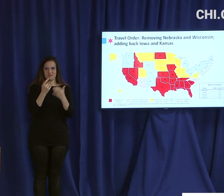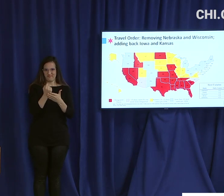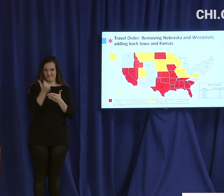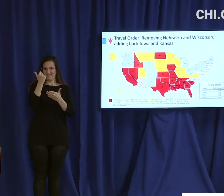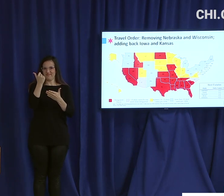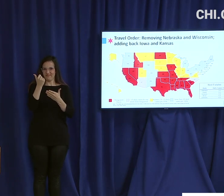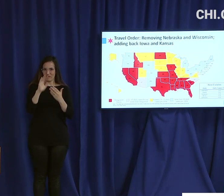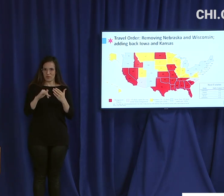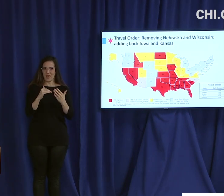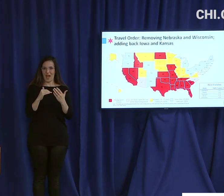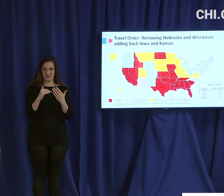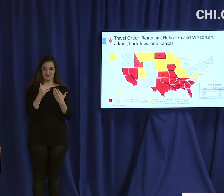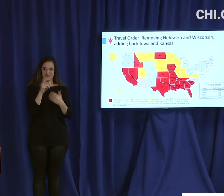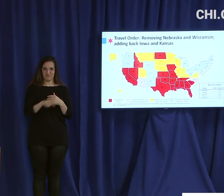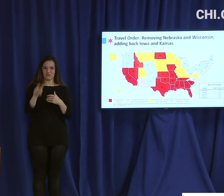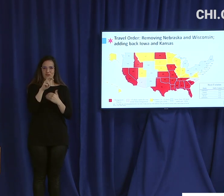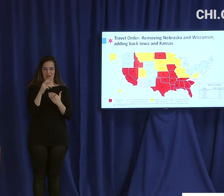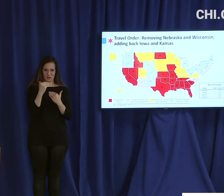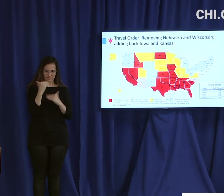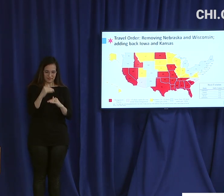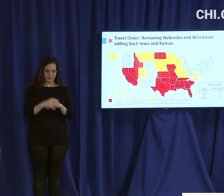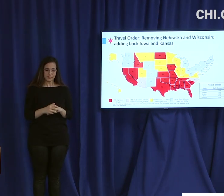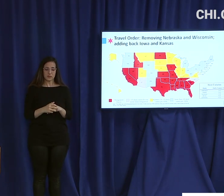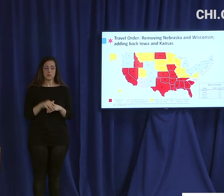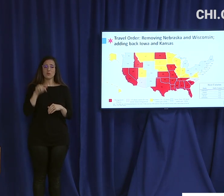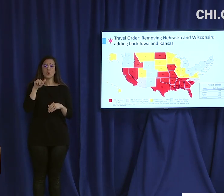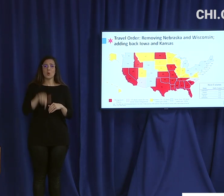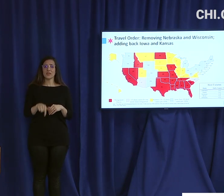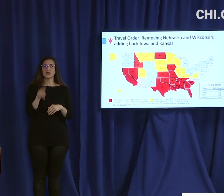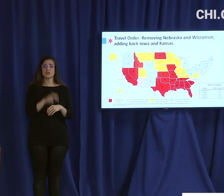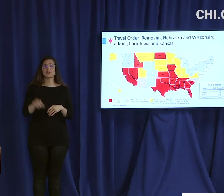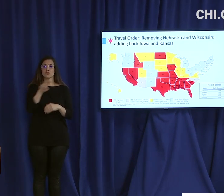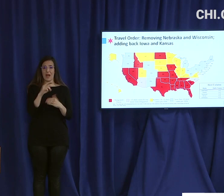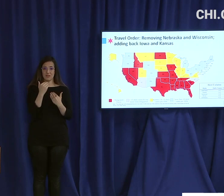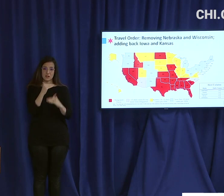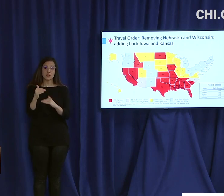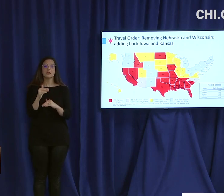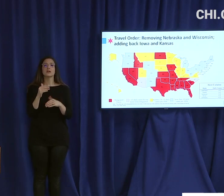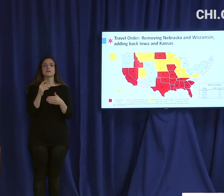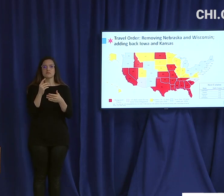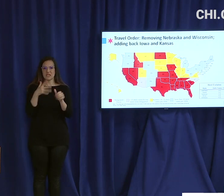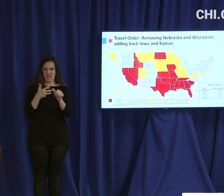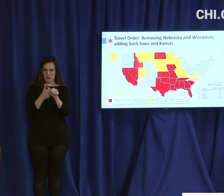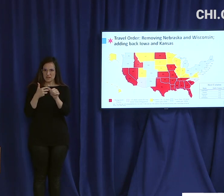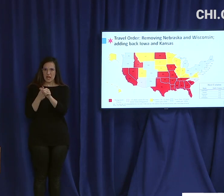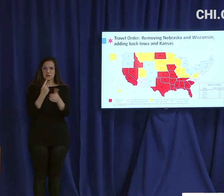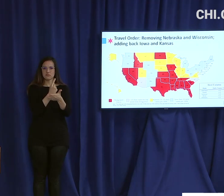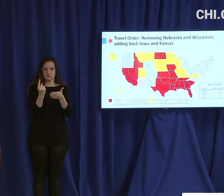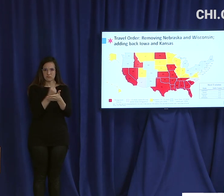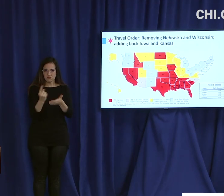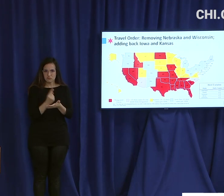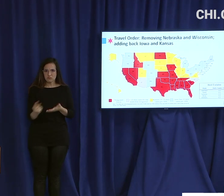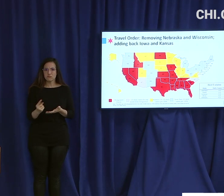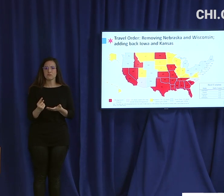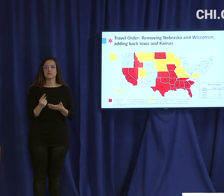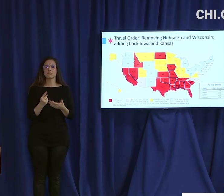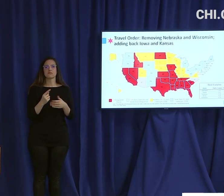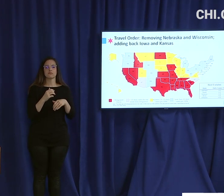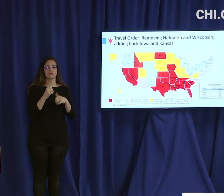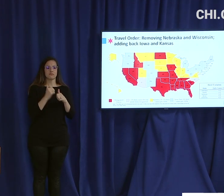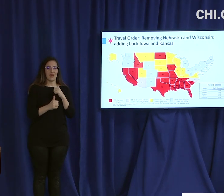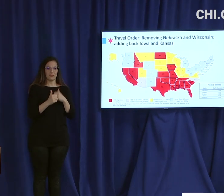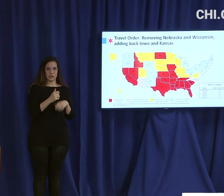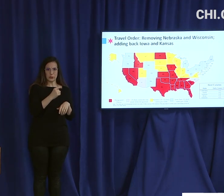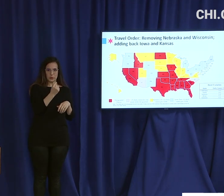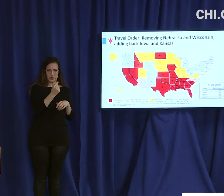update this travel order every Tuesday, and then it goes into effect the following Friday at 12:01 a.m.